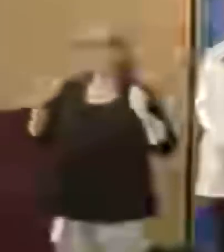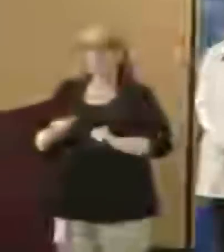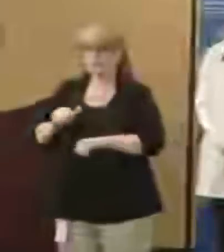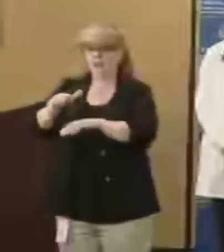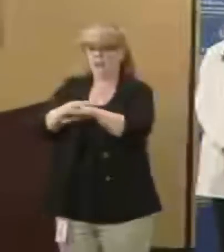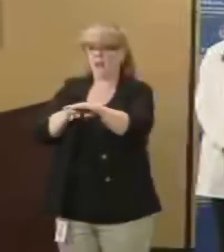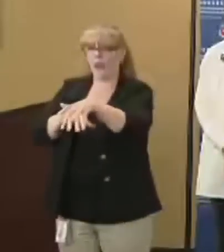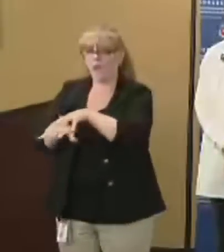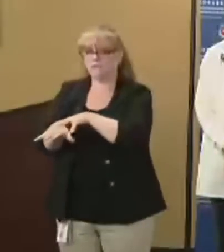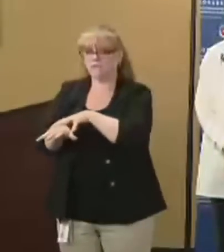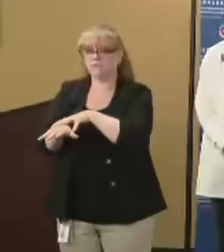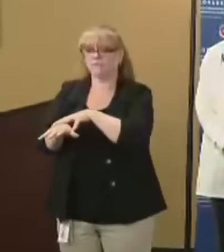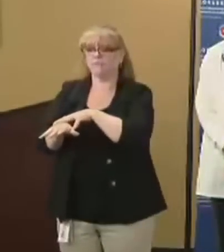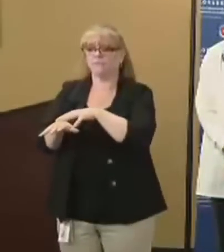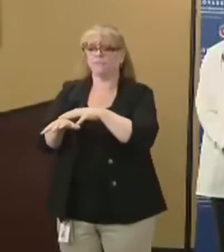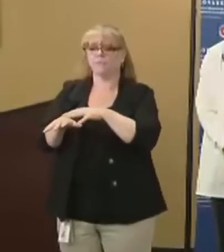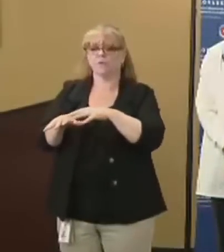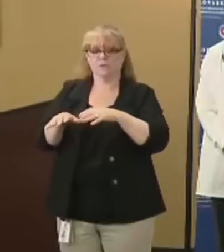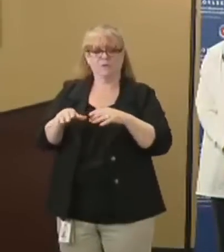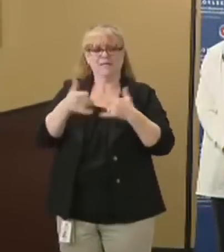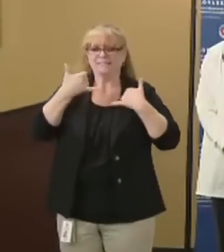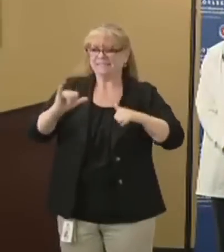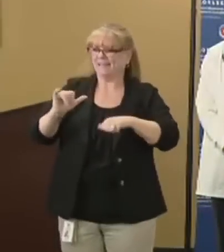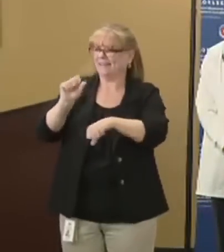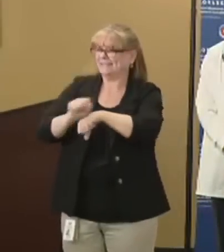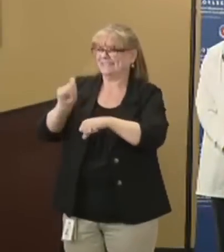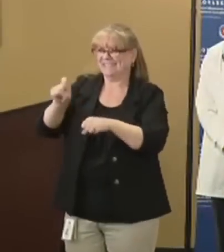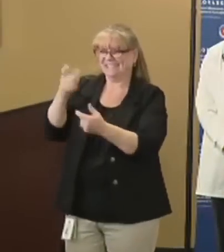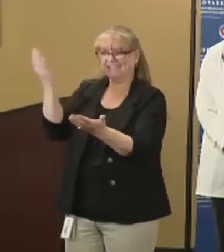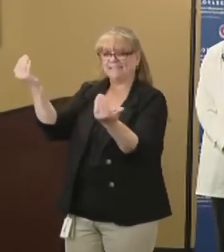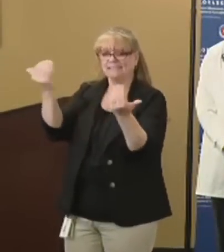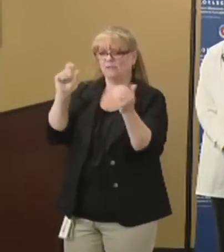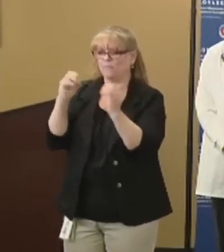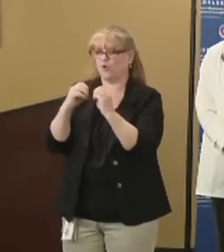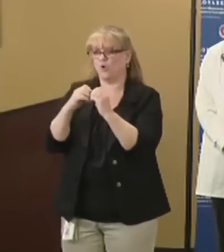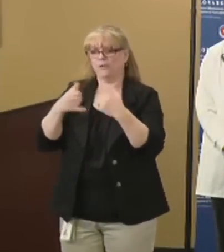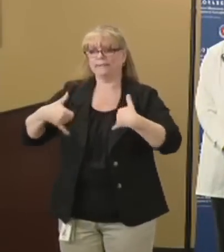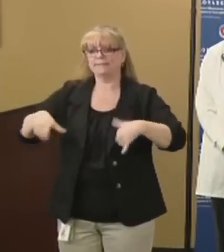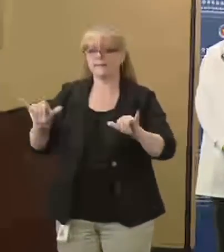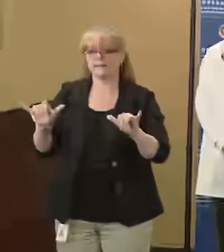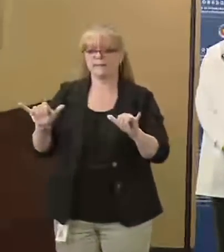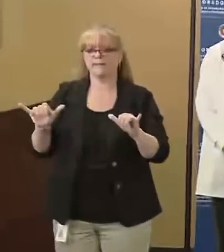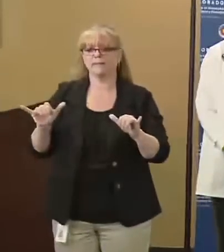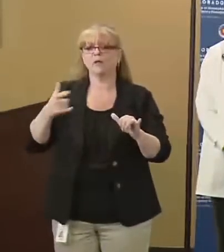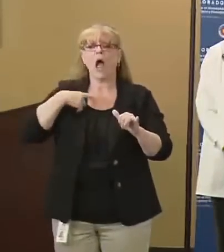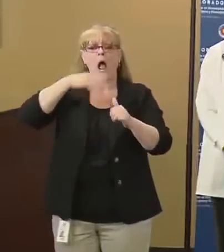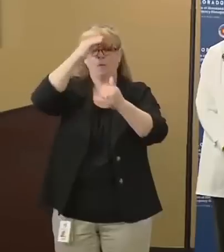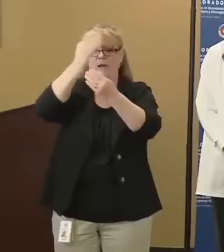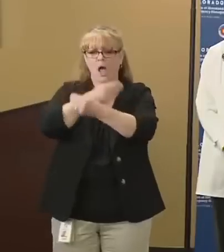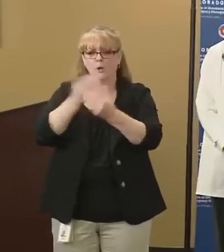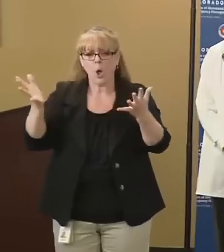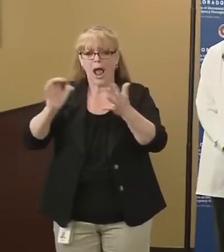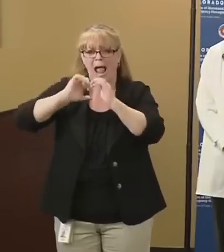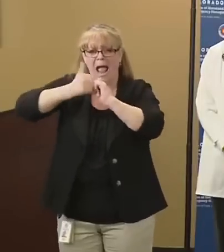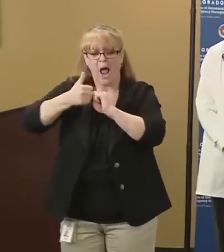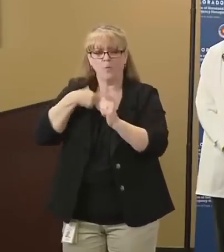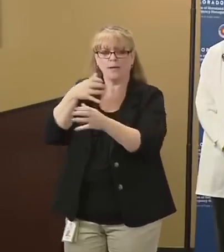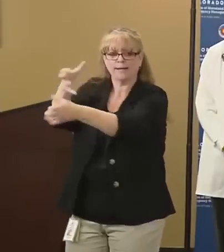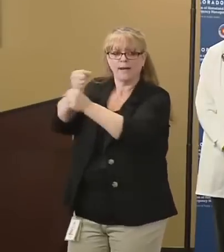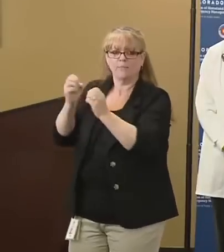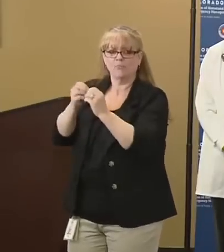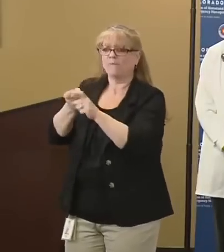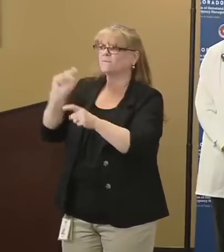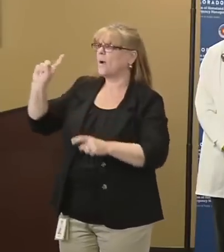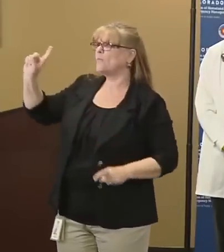keep the public updated about where we are with regard to these gaps. Now, I've been beating the drum for weeks, but